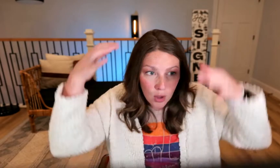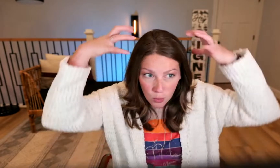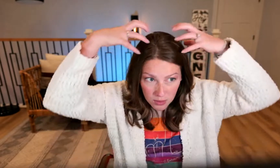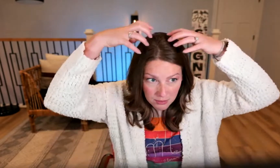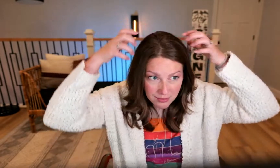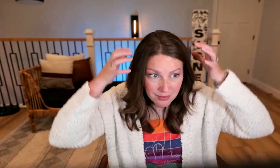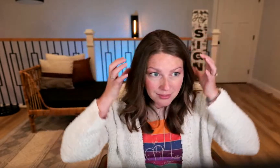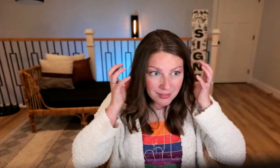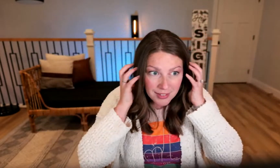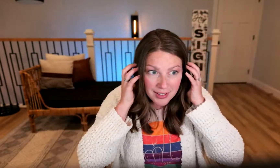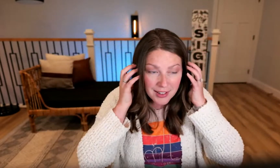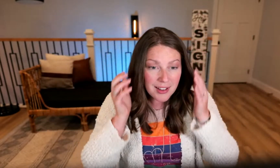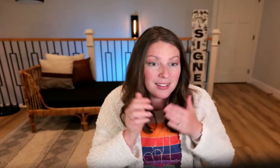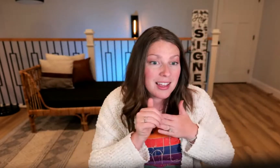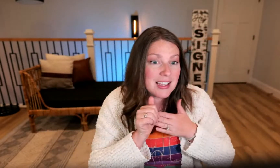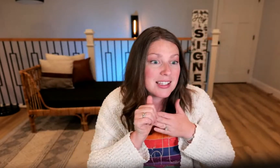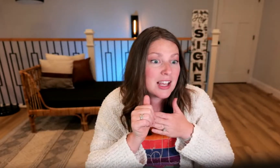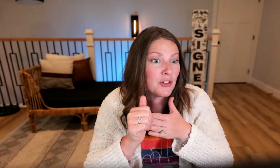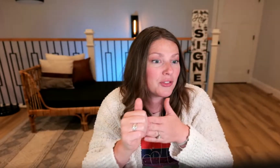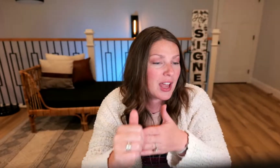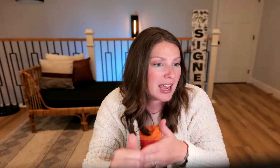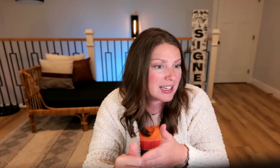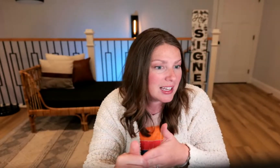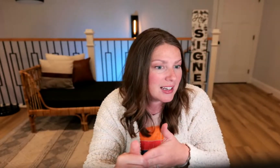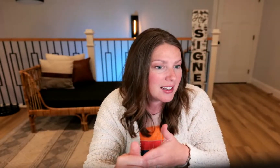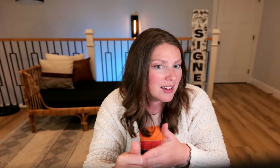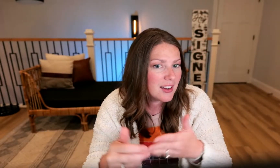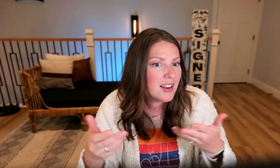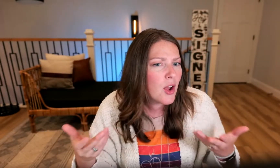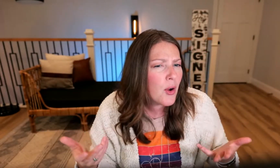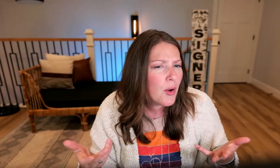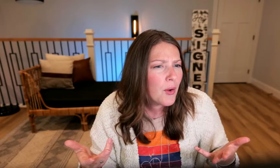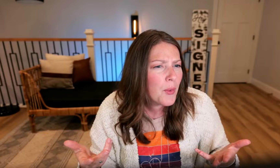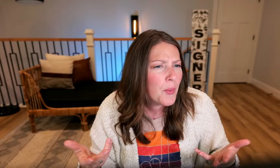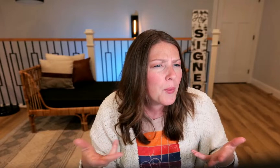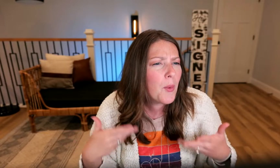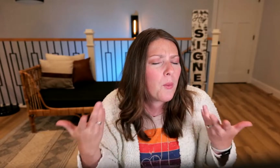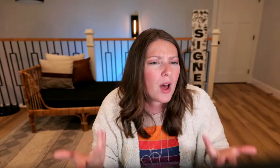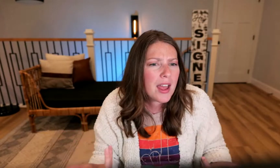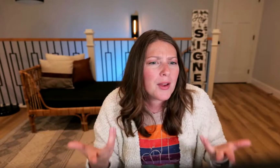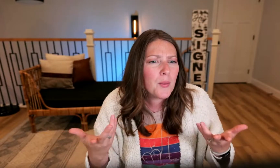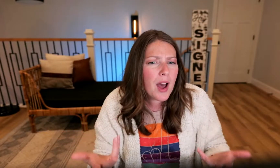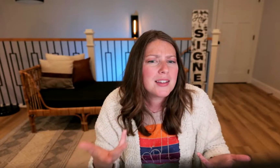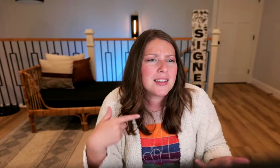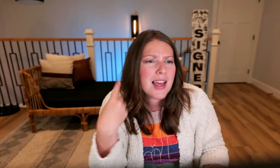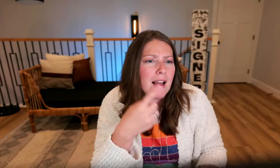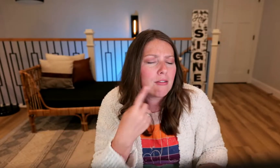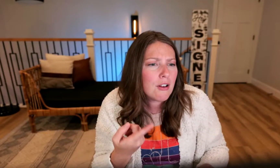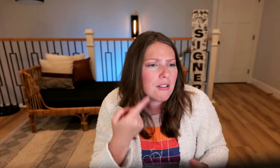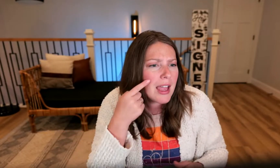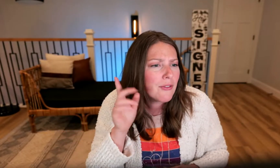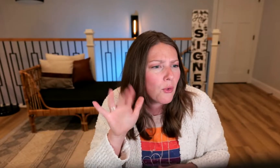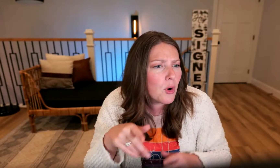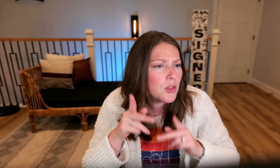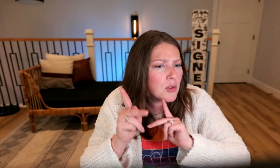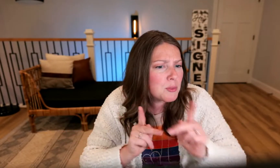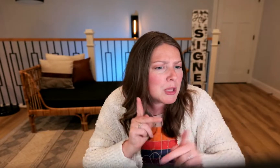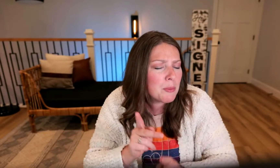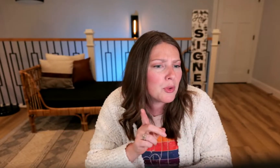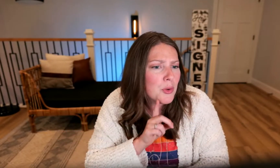audio, like self-guided? Well, what does that look like for those people who